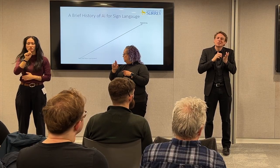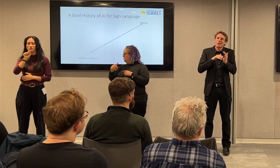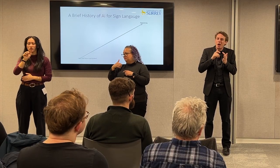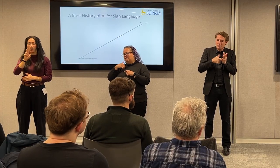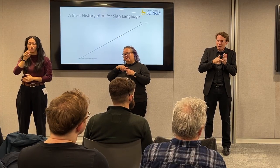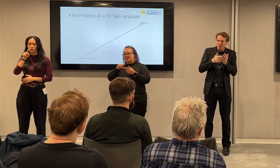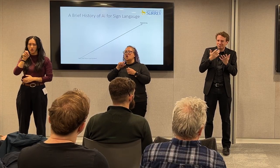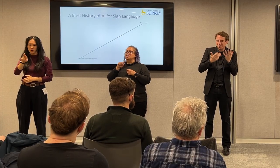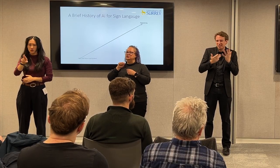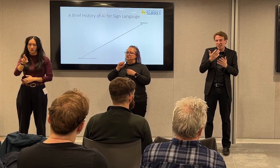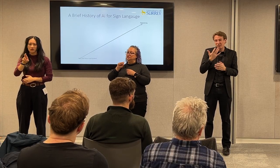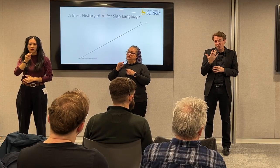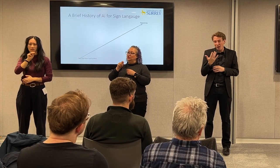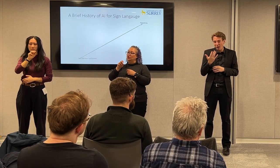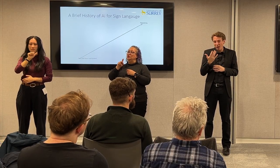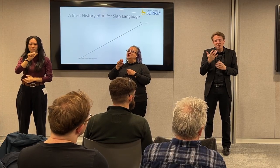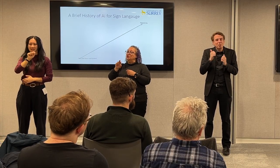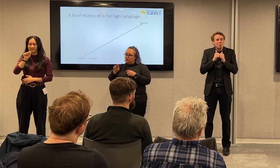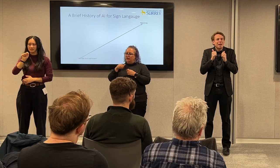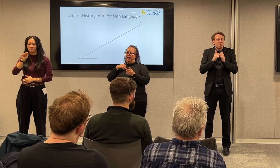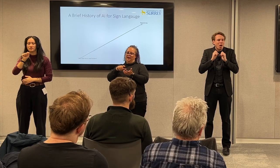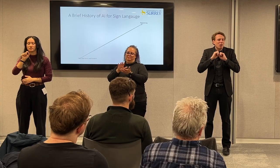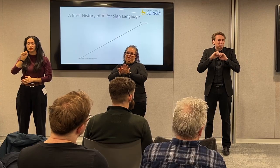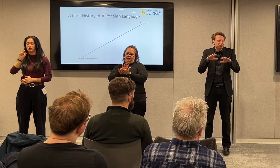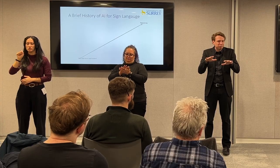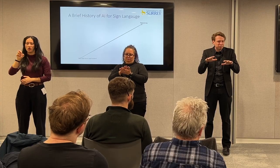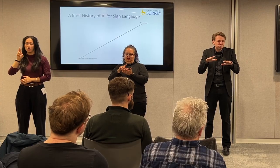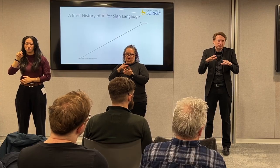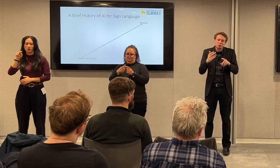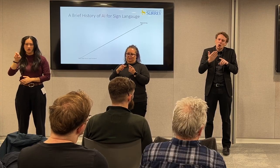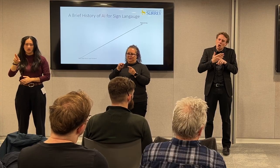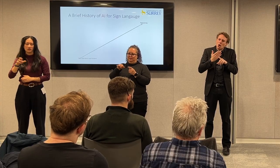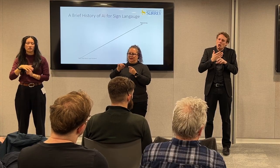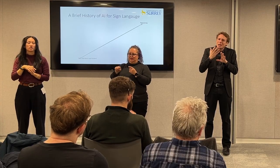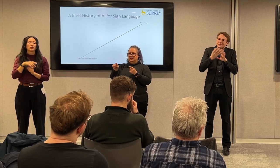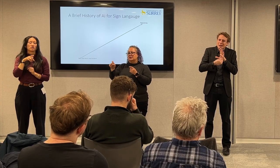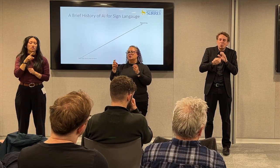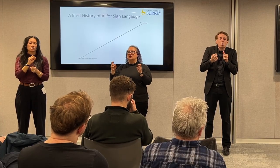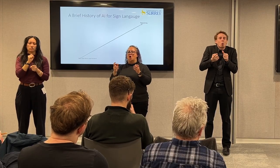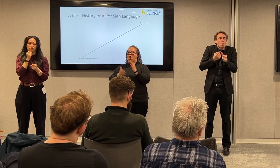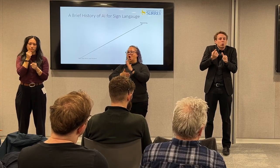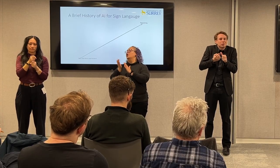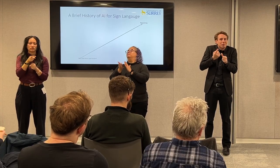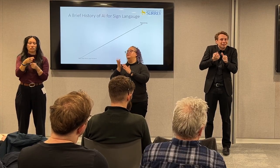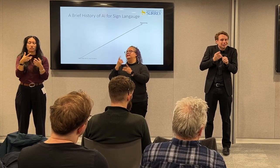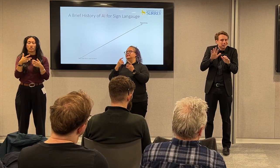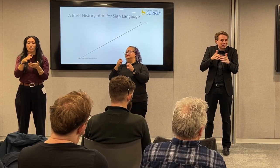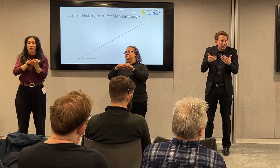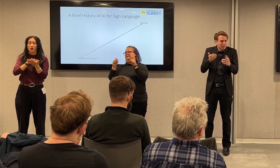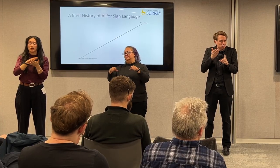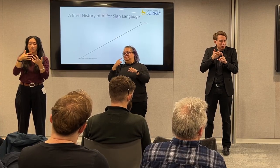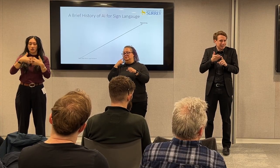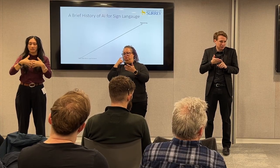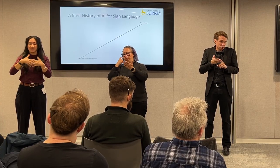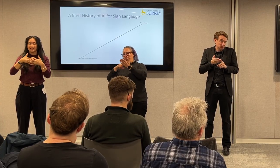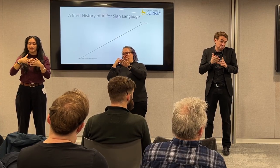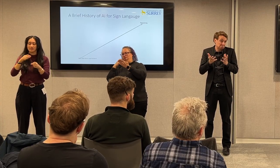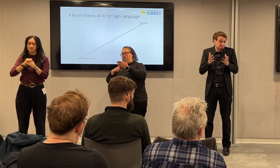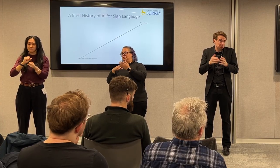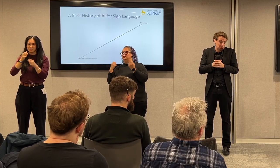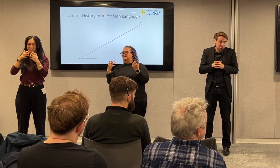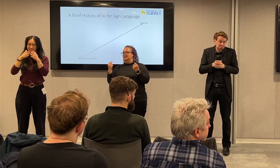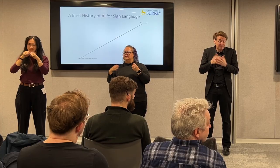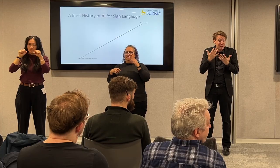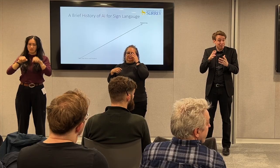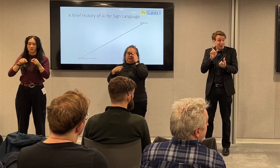was probably one of the earlier examples of an automatic system for sign language recognition. Had the pleasure